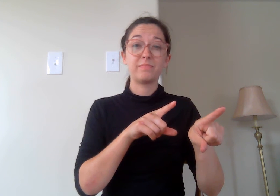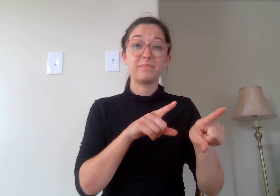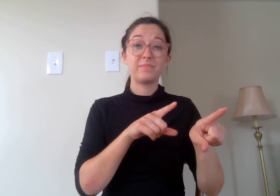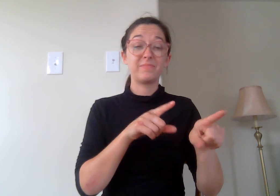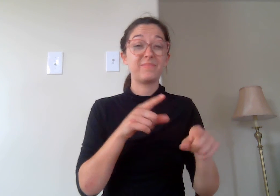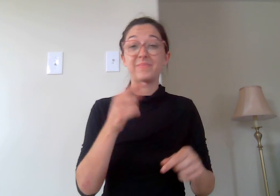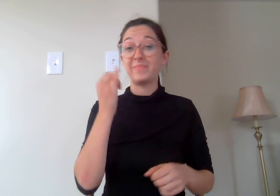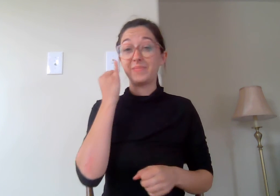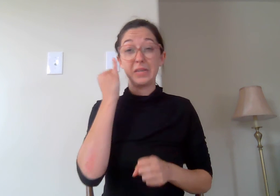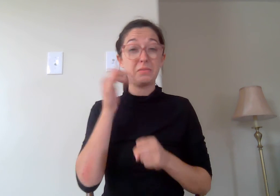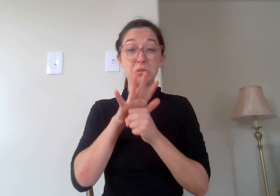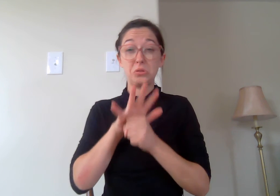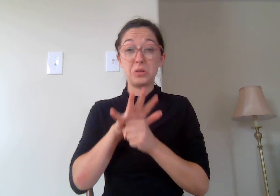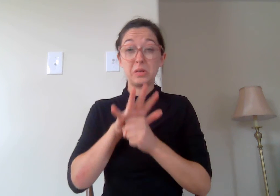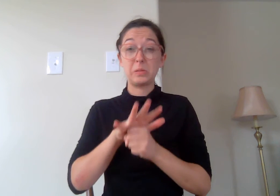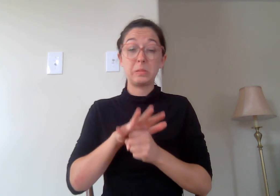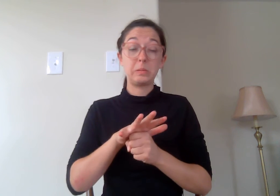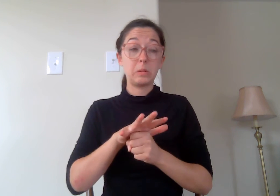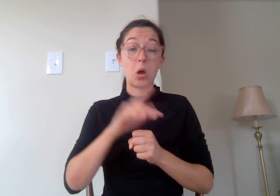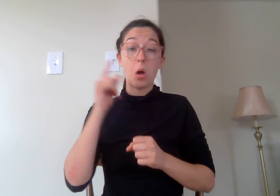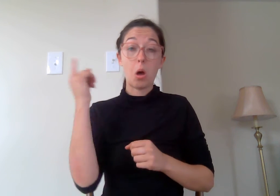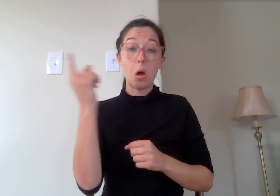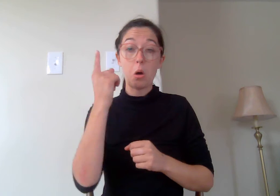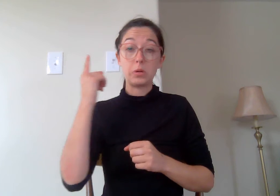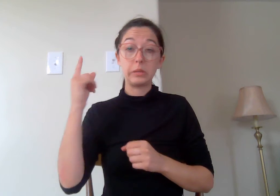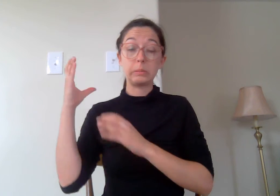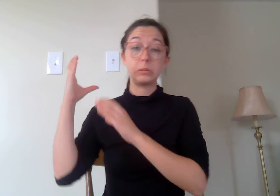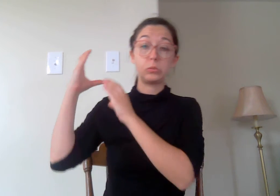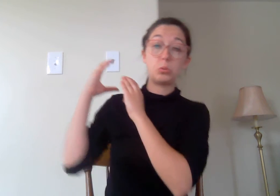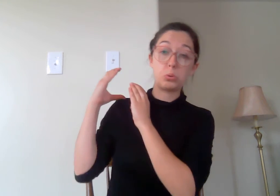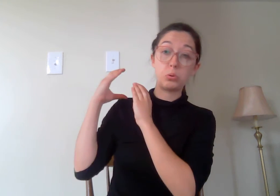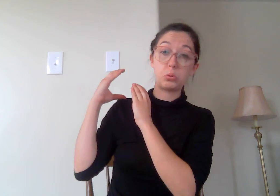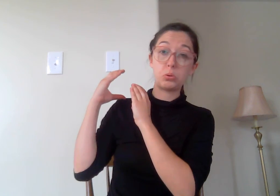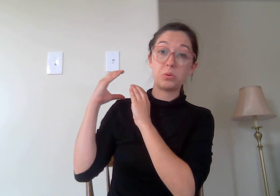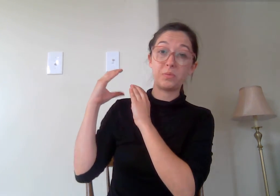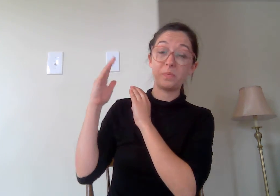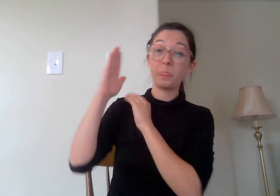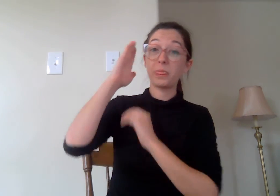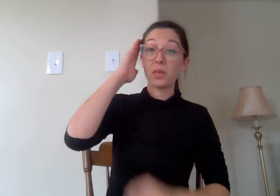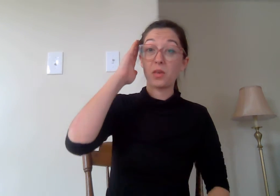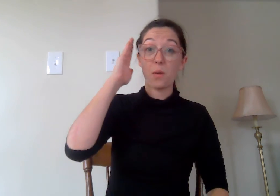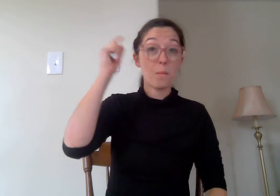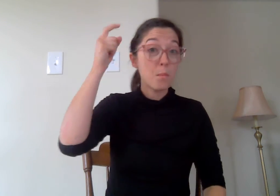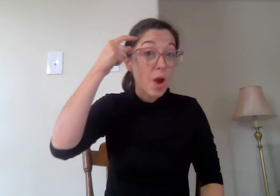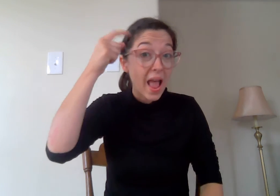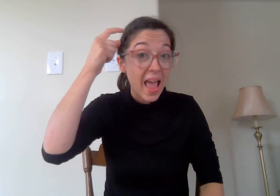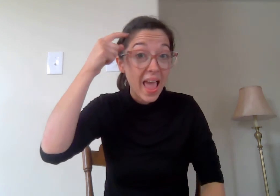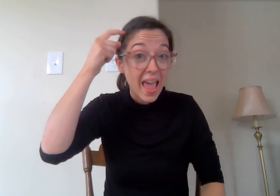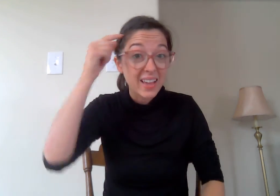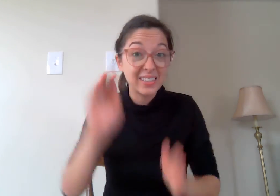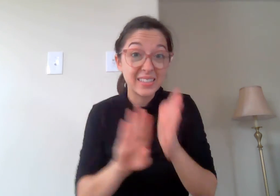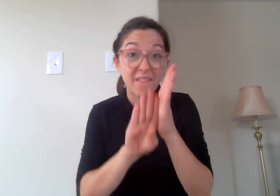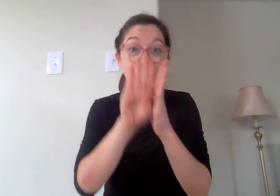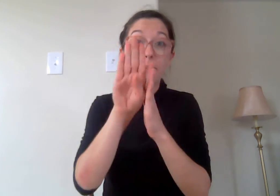out, you're not going to sleep as well. You're going to maintain higher levels of cortisol. So you're not going to get that restful,